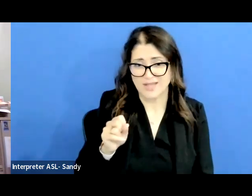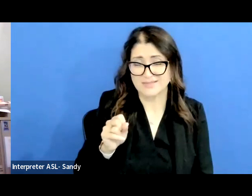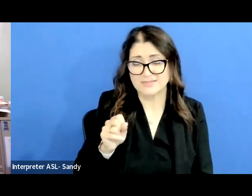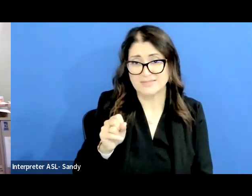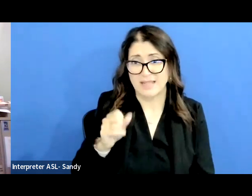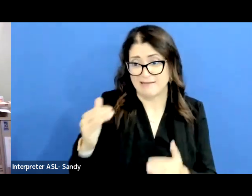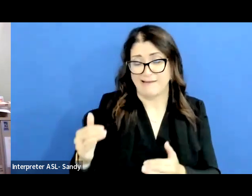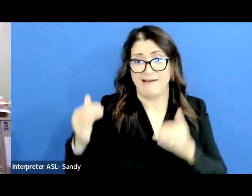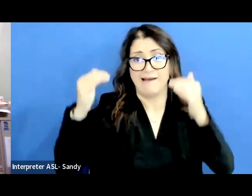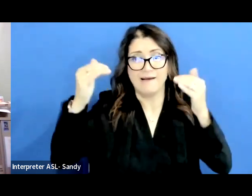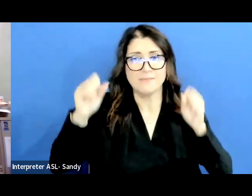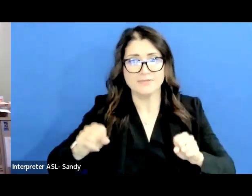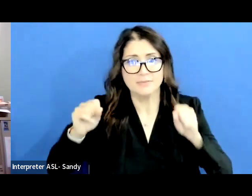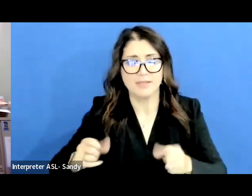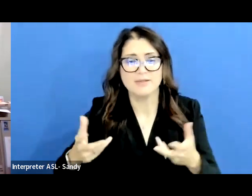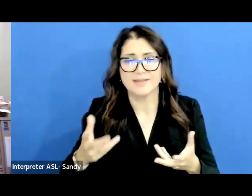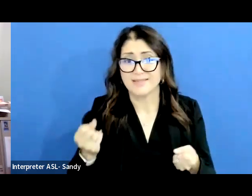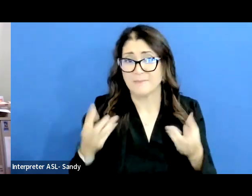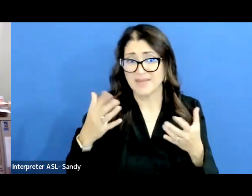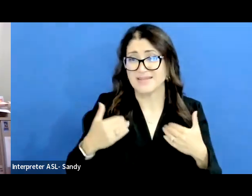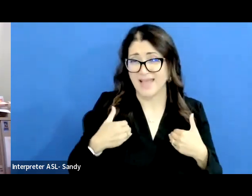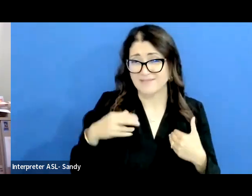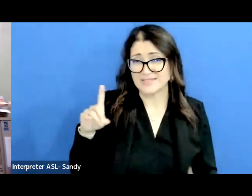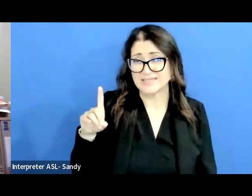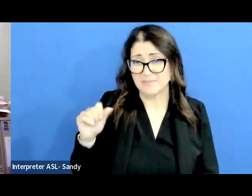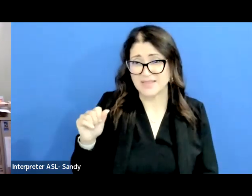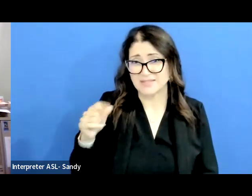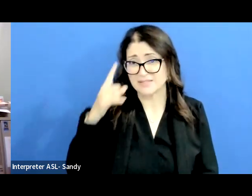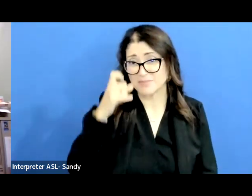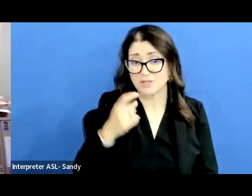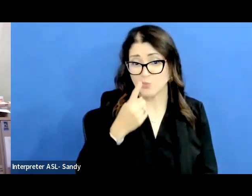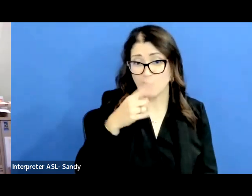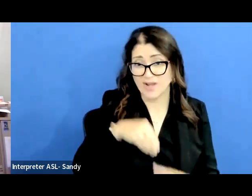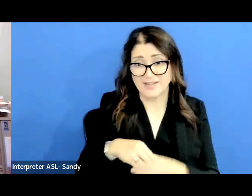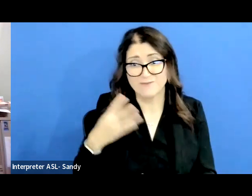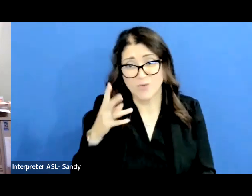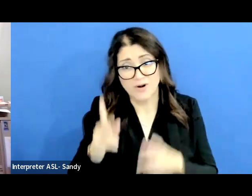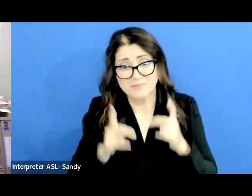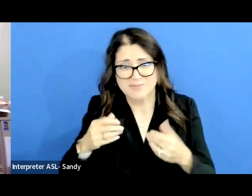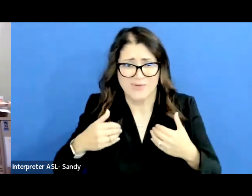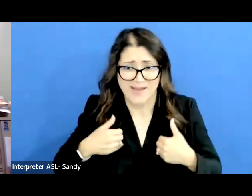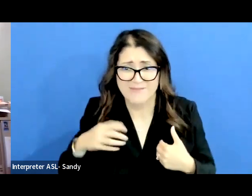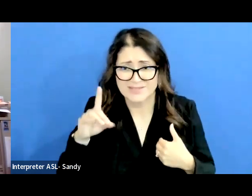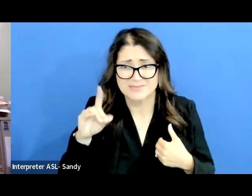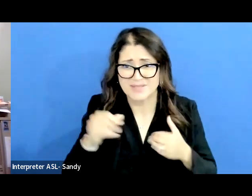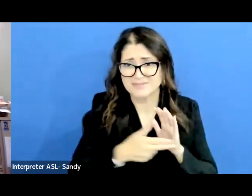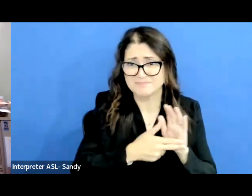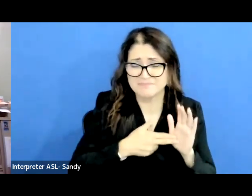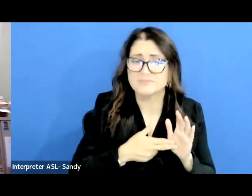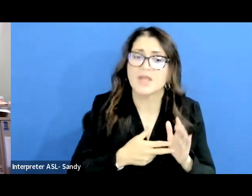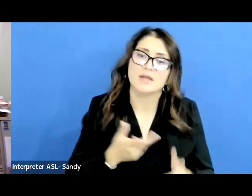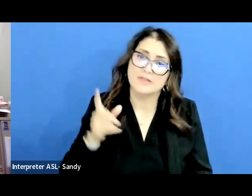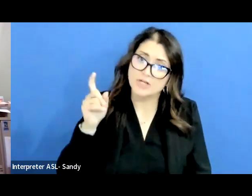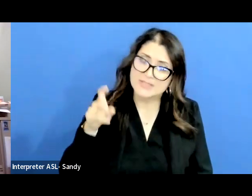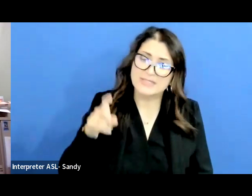likelihood that many of them have disabilities, since 1 in 4 people have a disability, there's a need to be able to